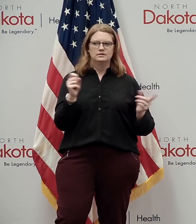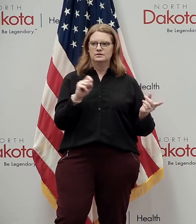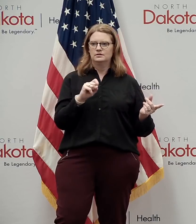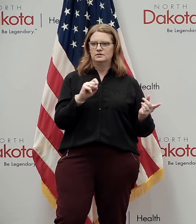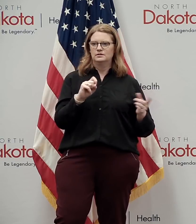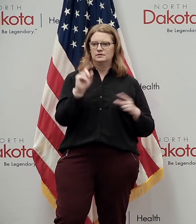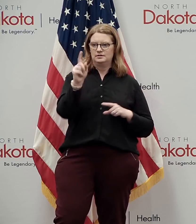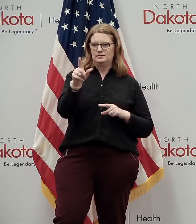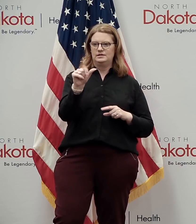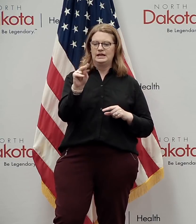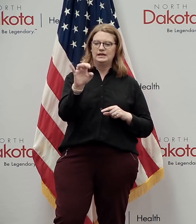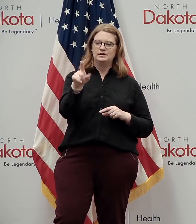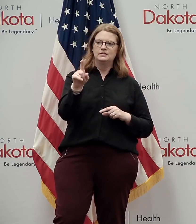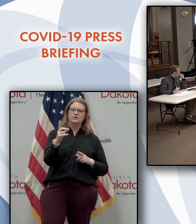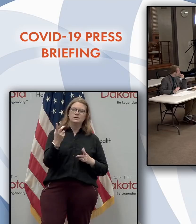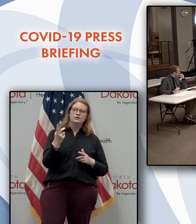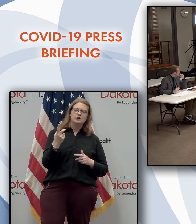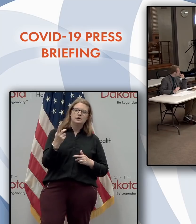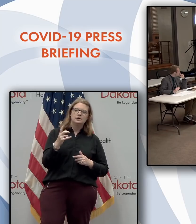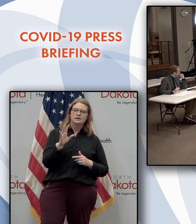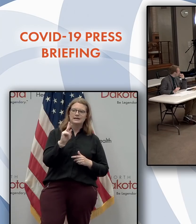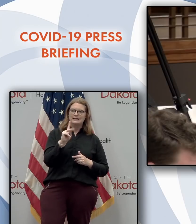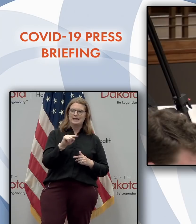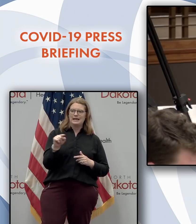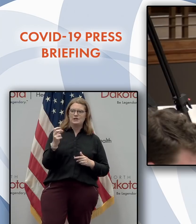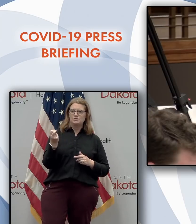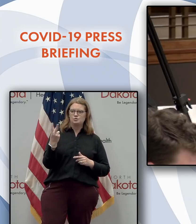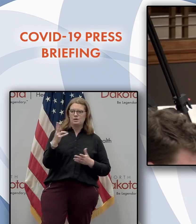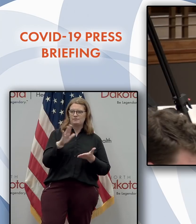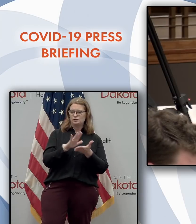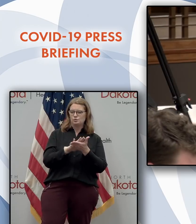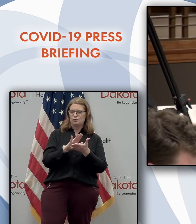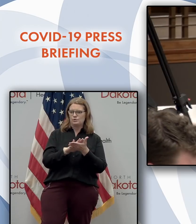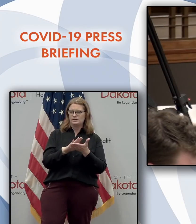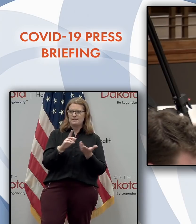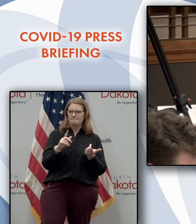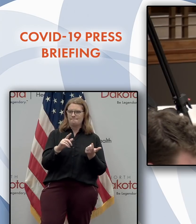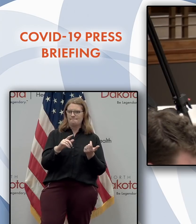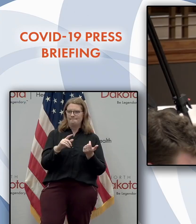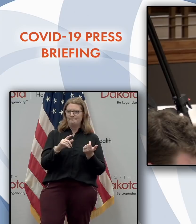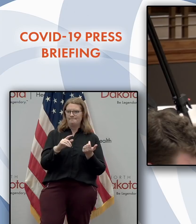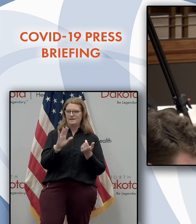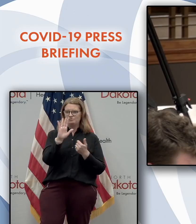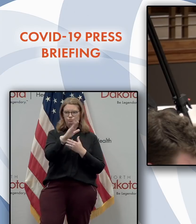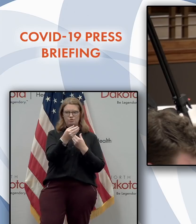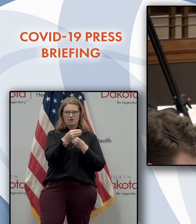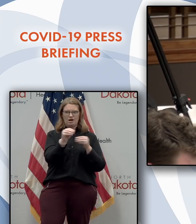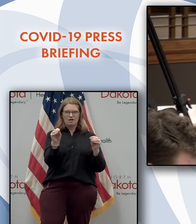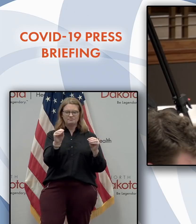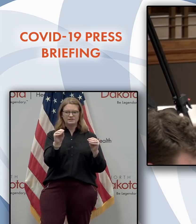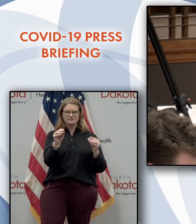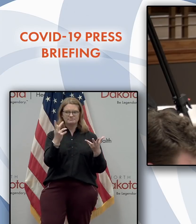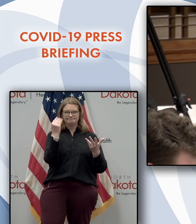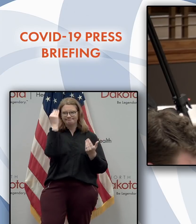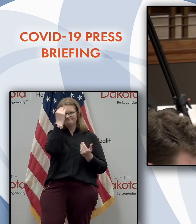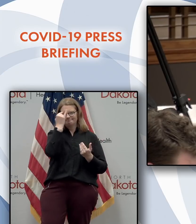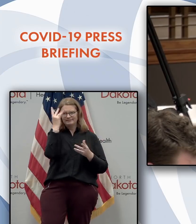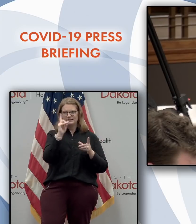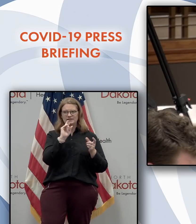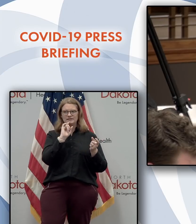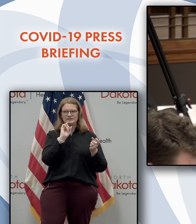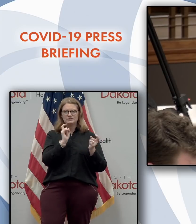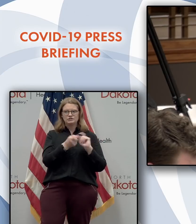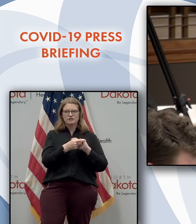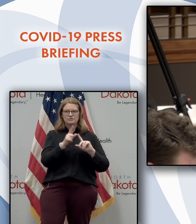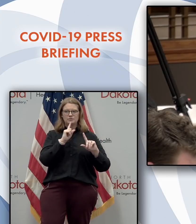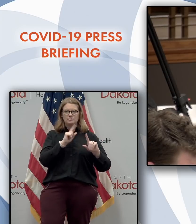side. Governor, in reference to K through 12 schools, has your office thought about maybe changing reporting the